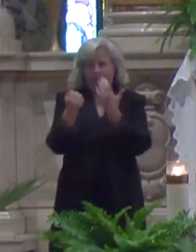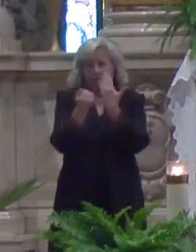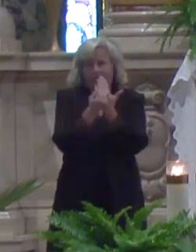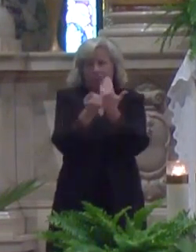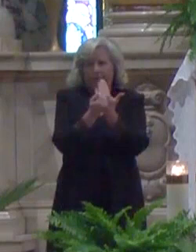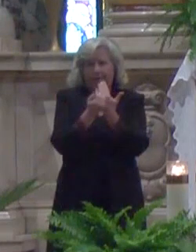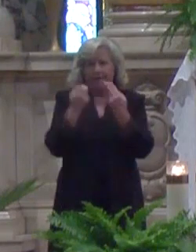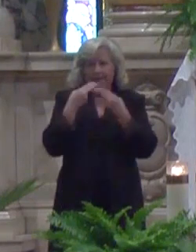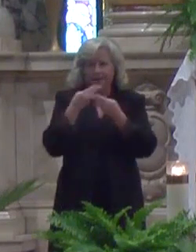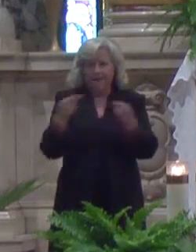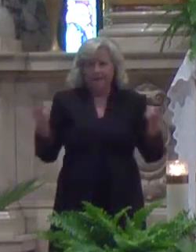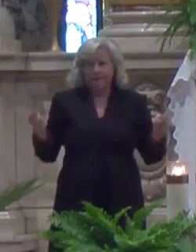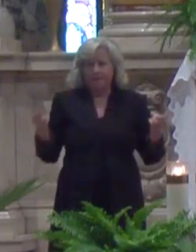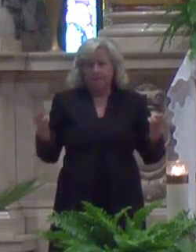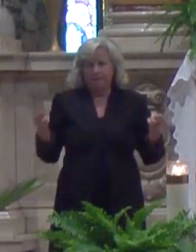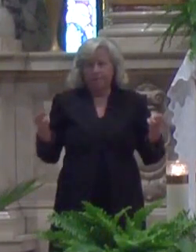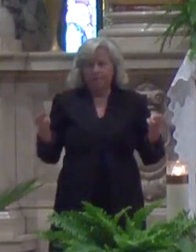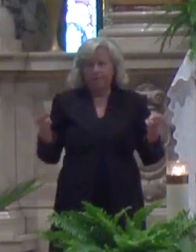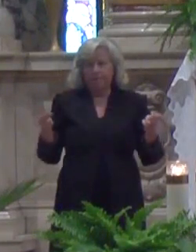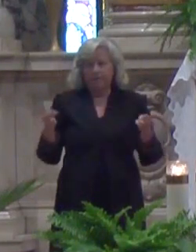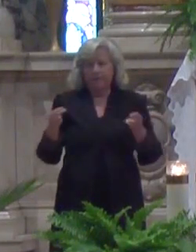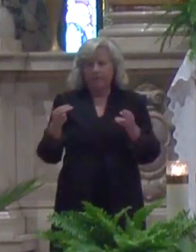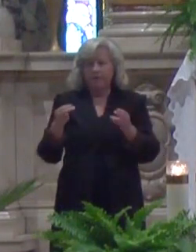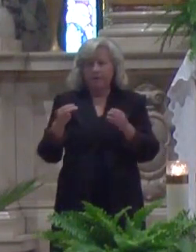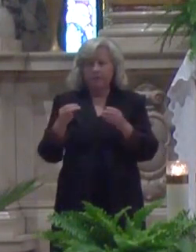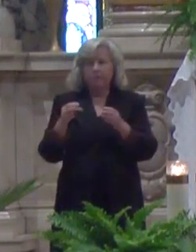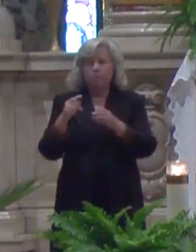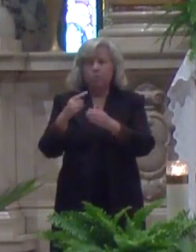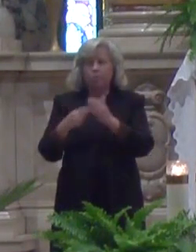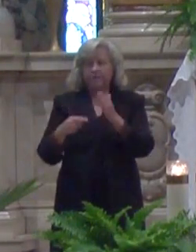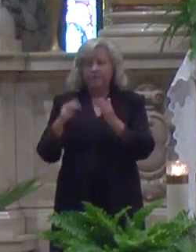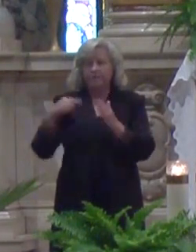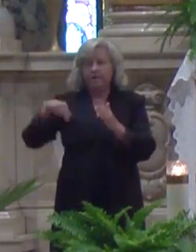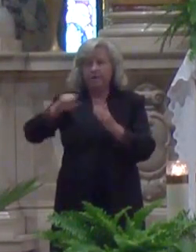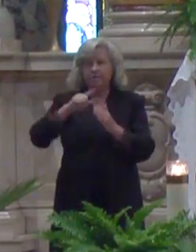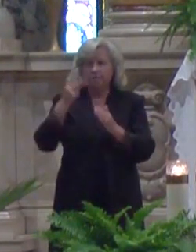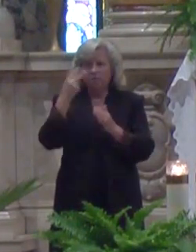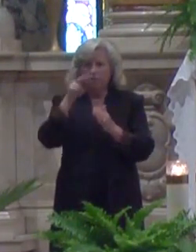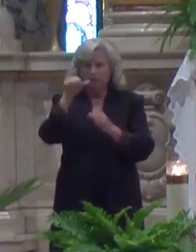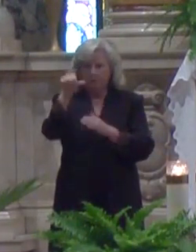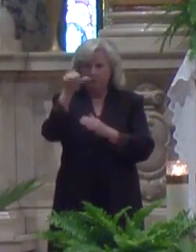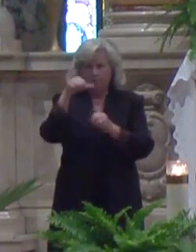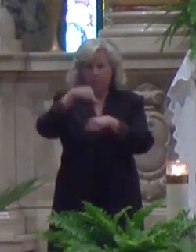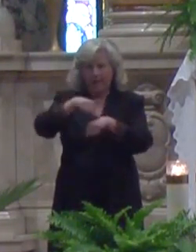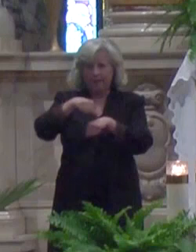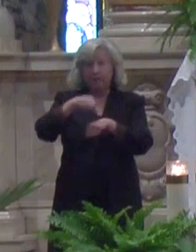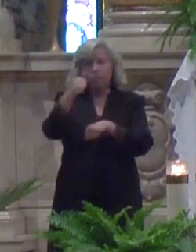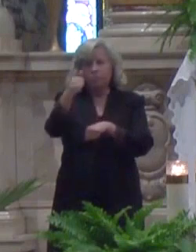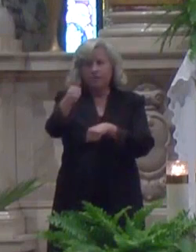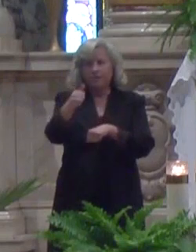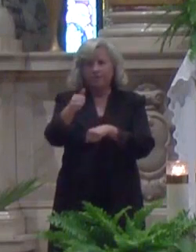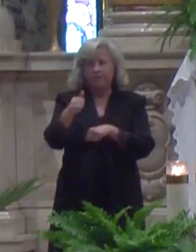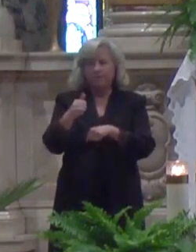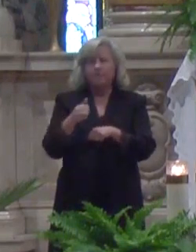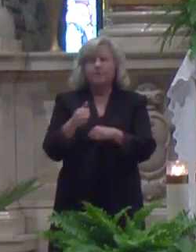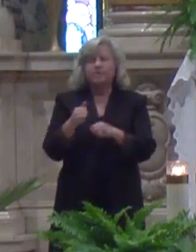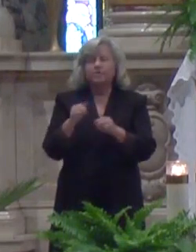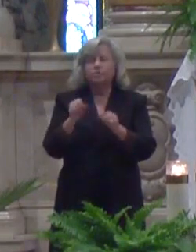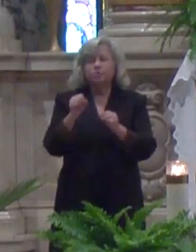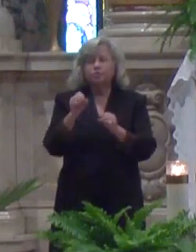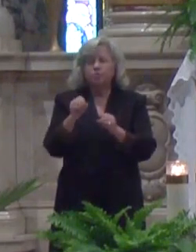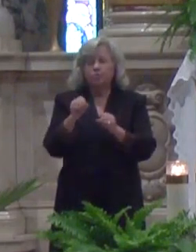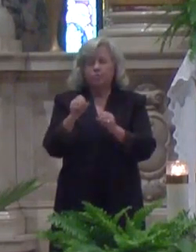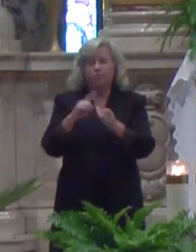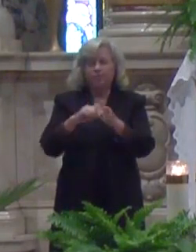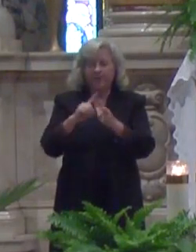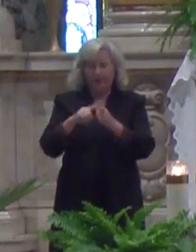blood." They said, What is it to us? Look to it yourself. Flinging the money into the temple, he